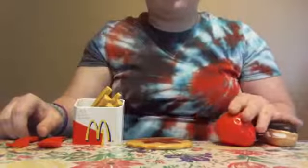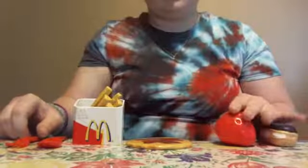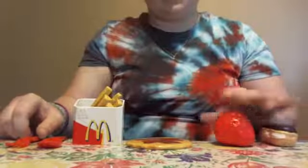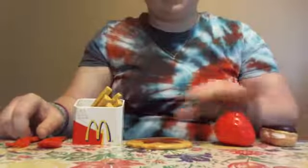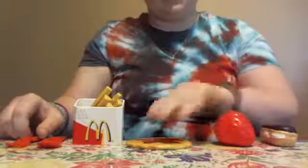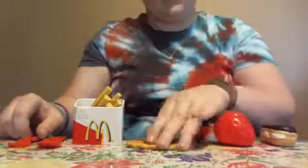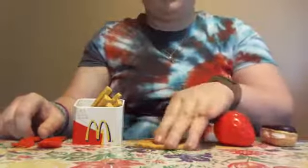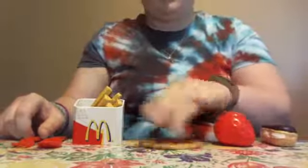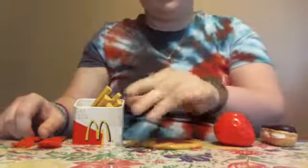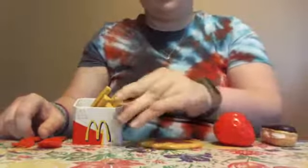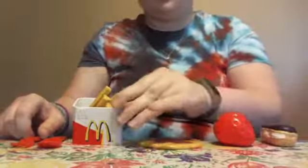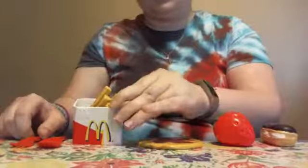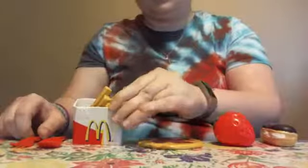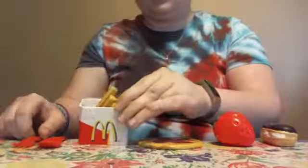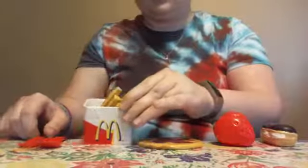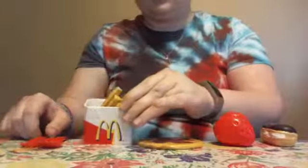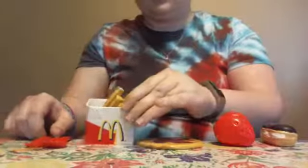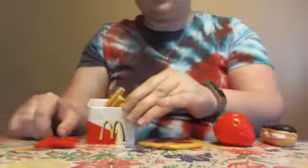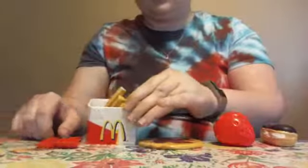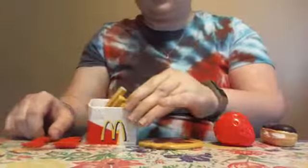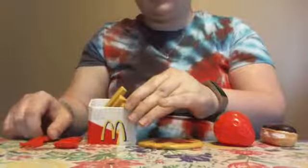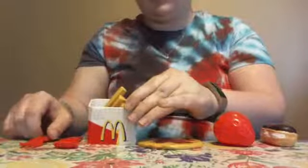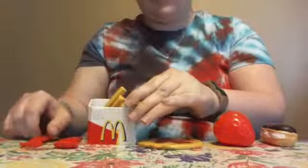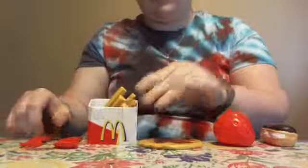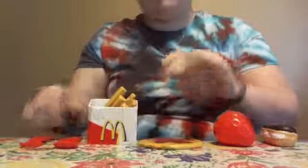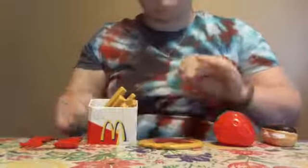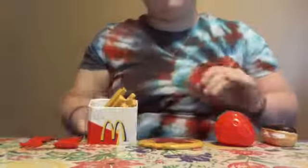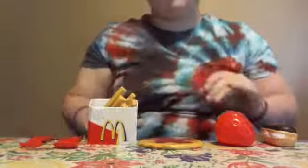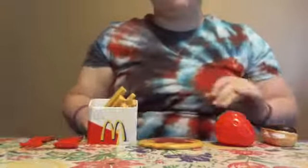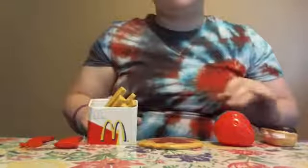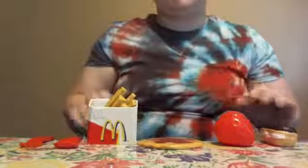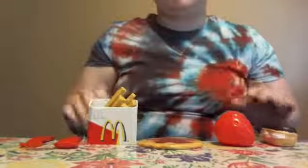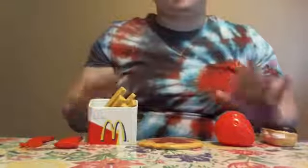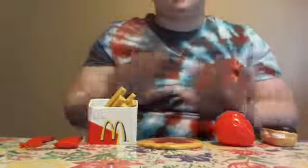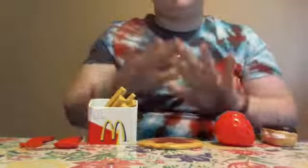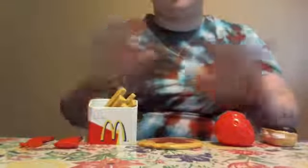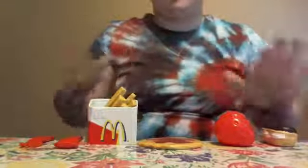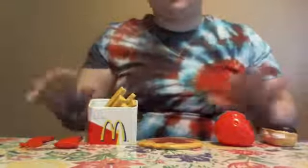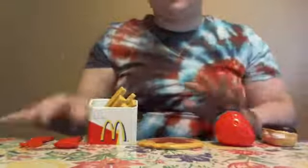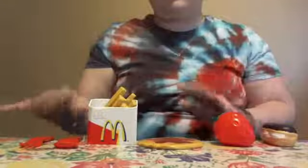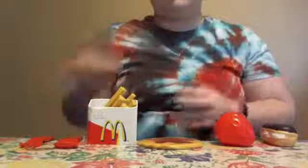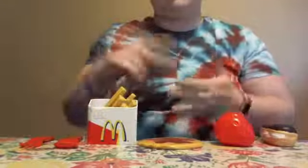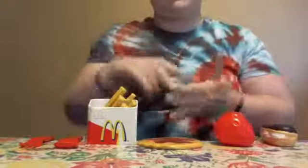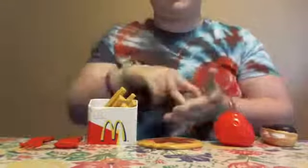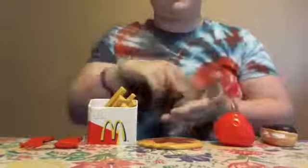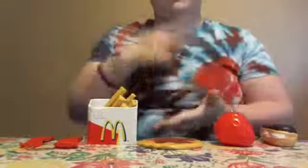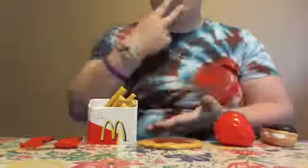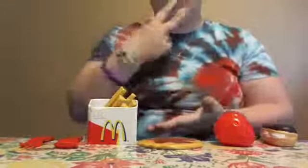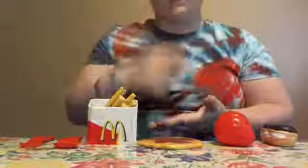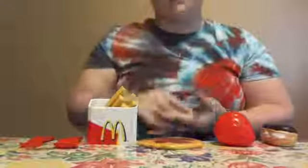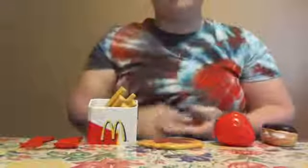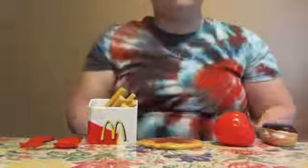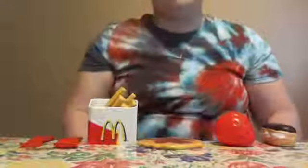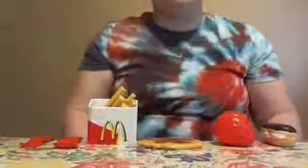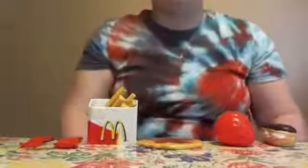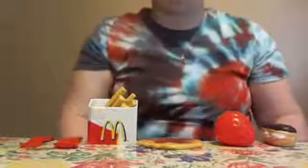extra challenge. Okay, so I have all of these and then fork.